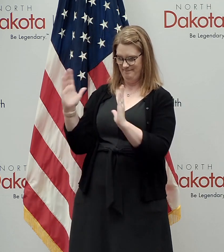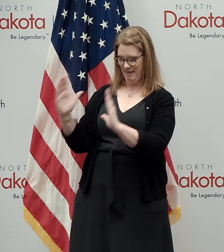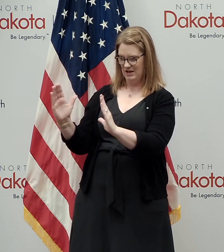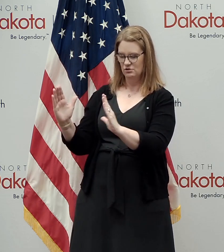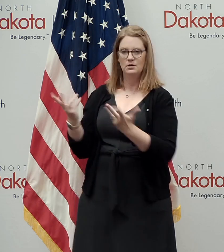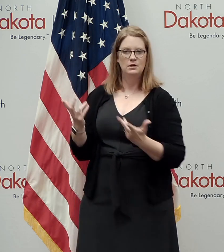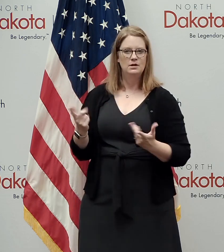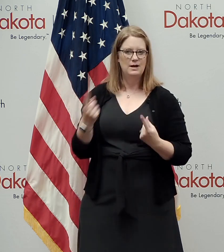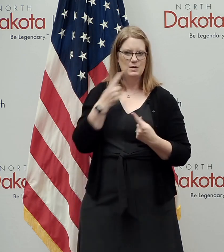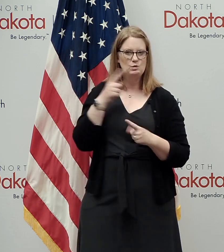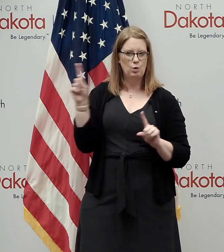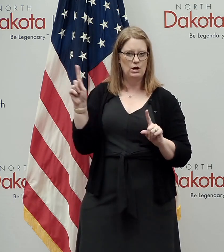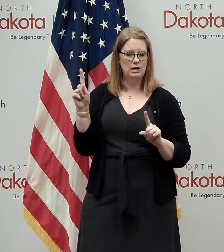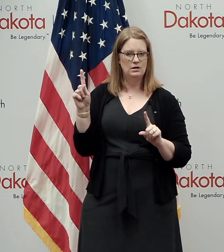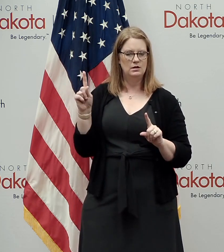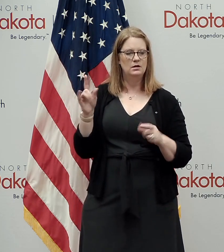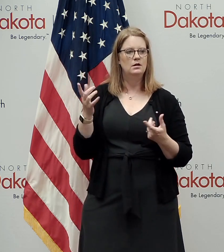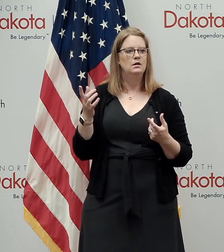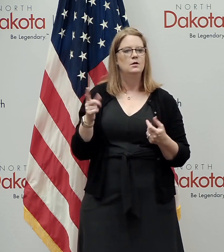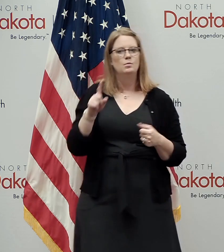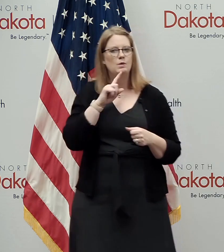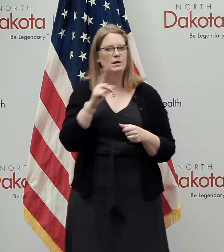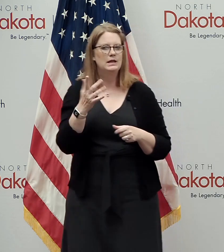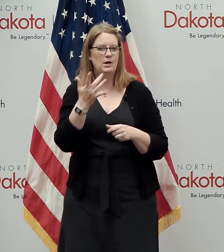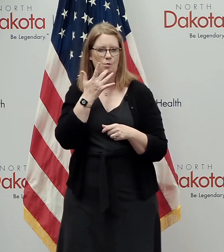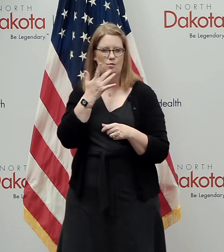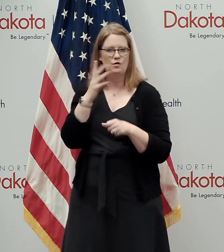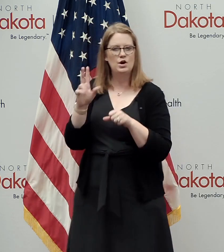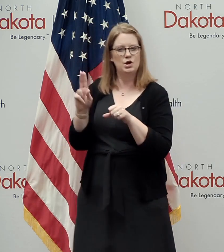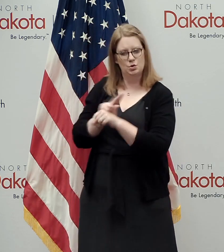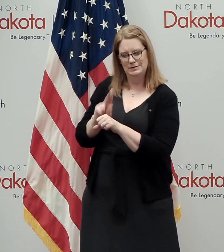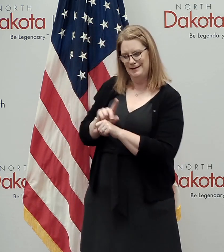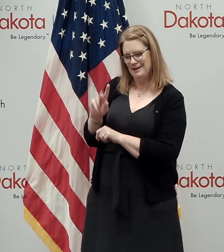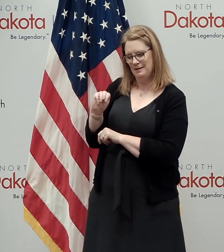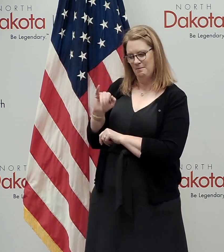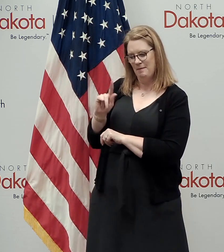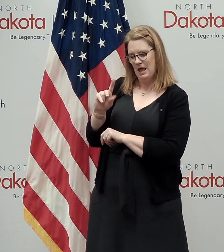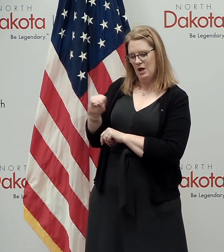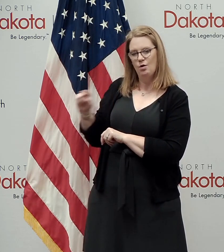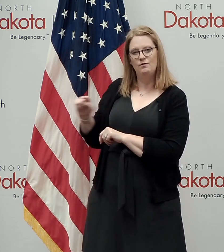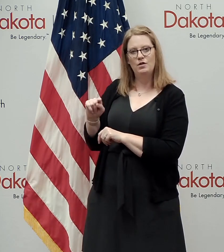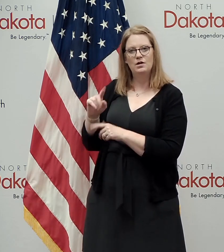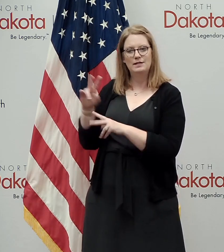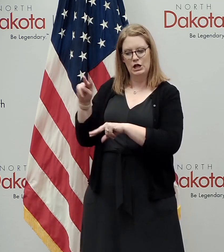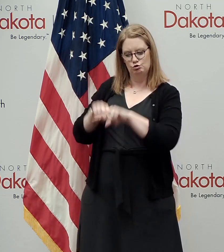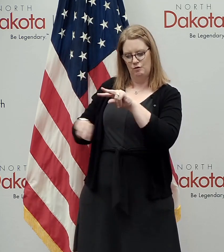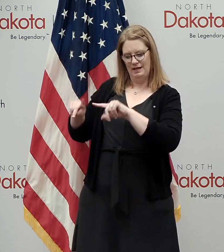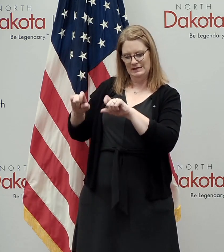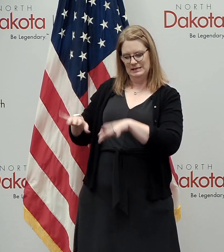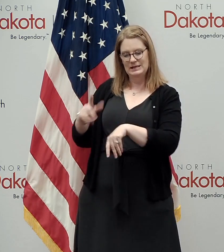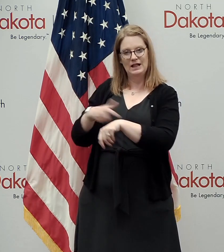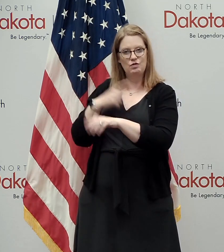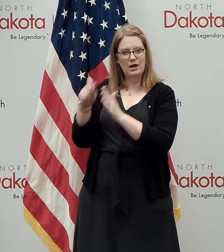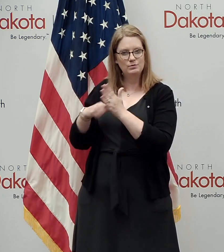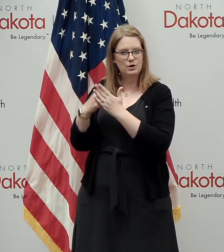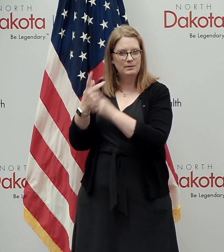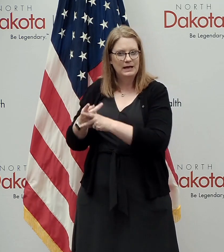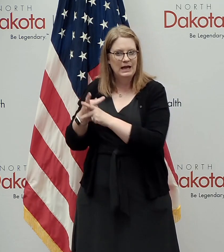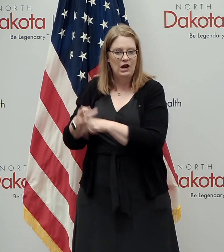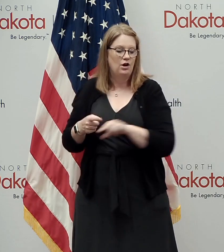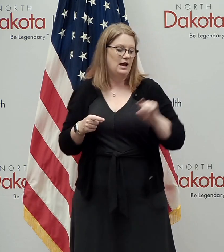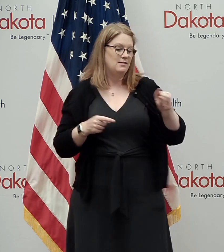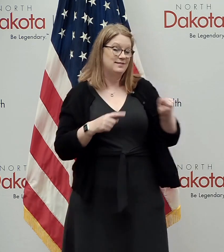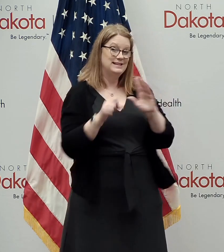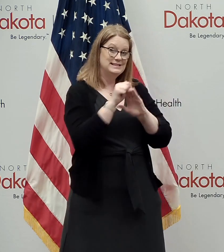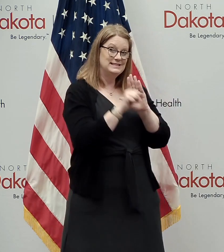was working for that. So we want to keep using it for things like surveillance testing and long-term care. We'll use Mako for that. Preserve our state lab